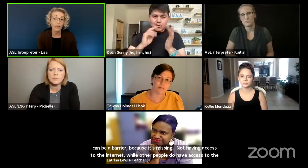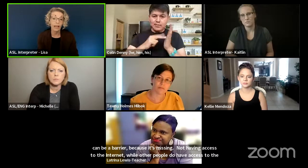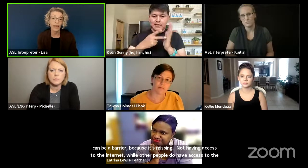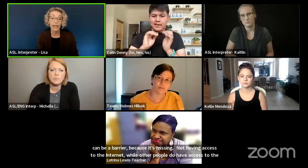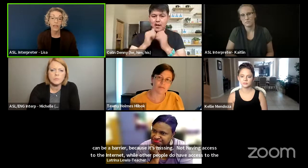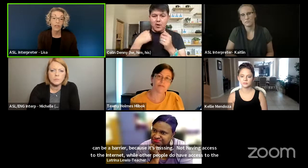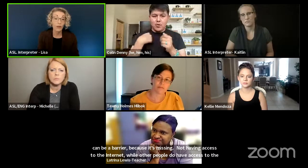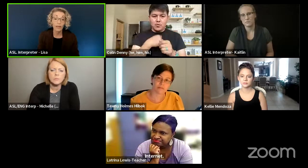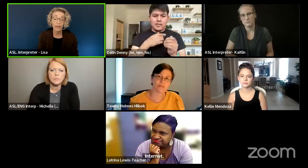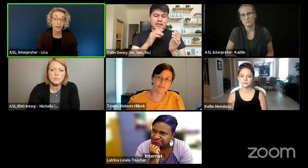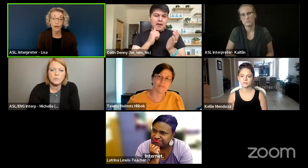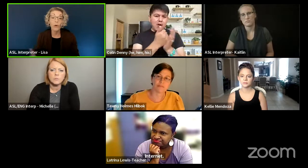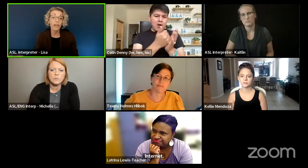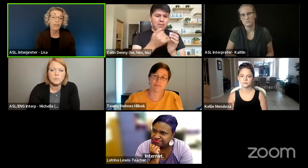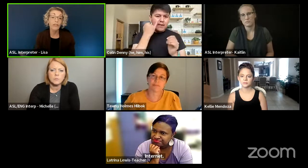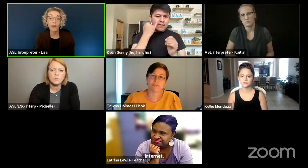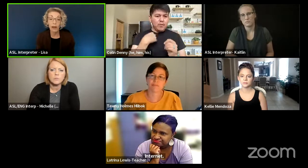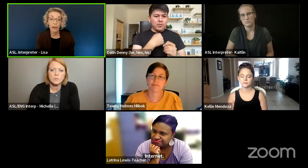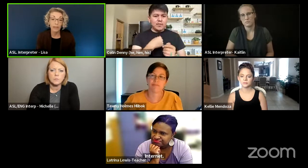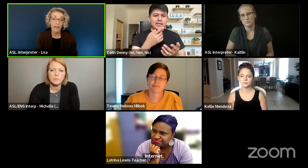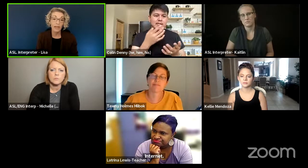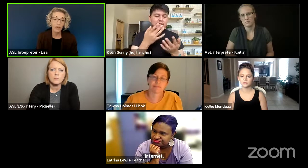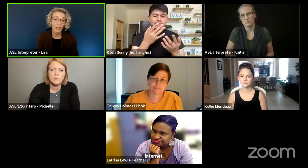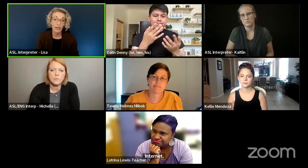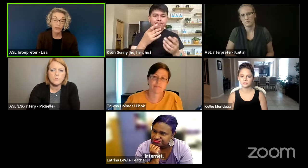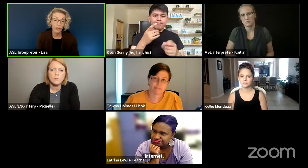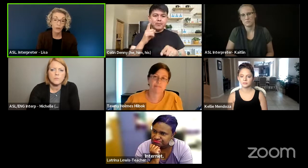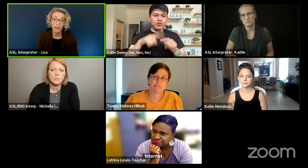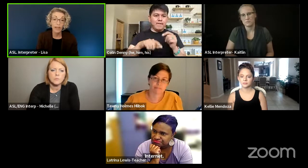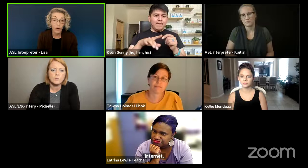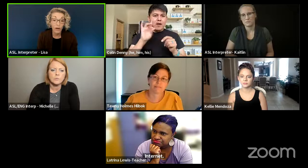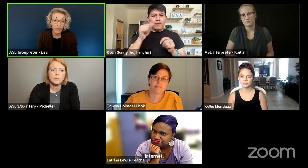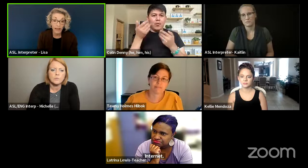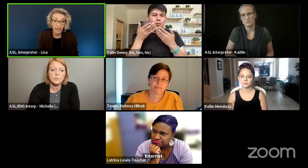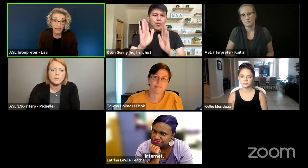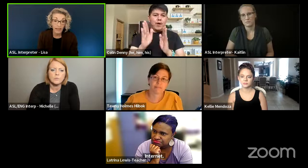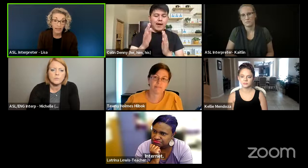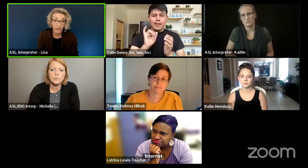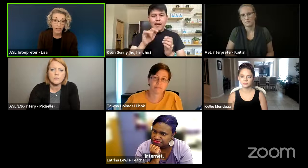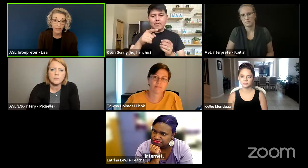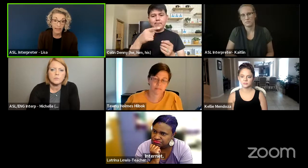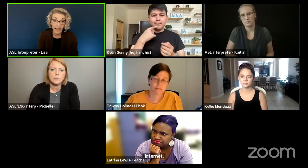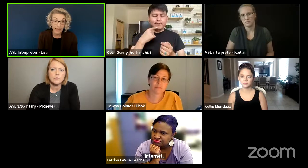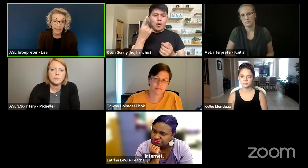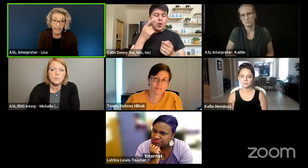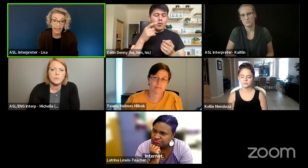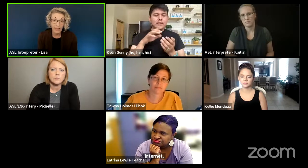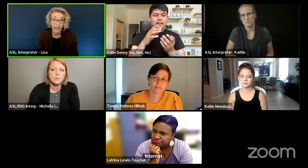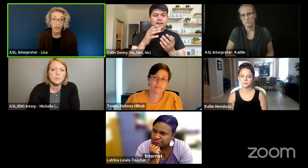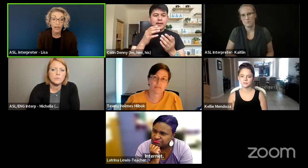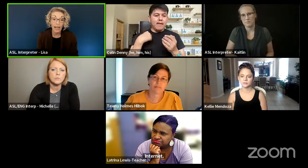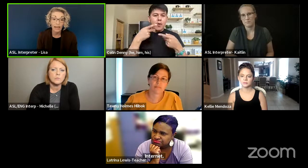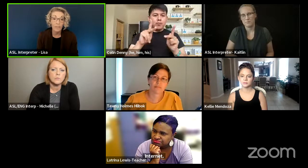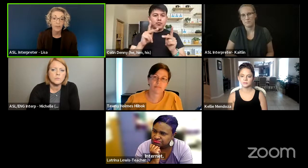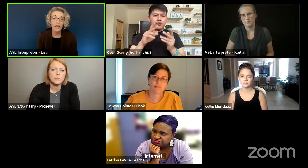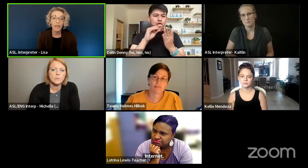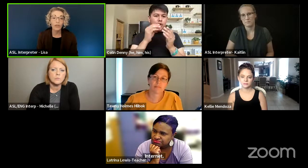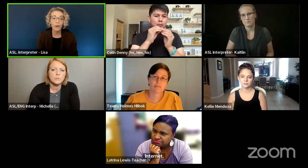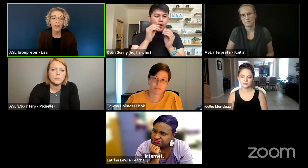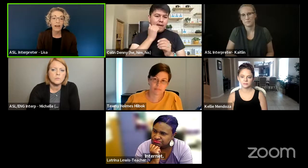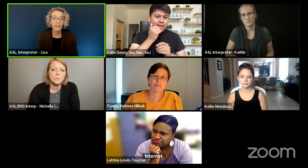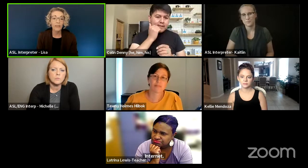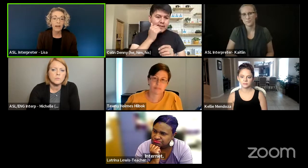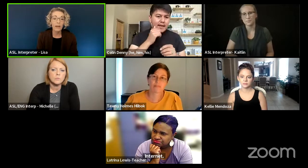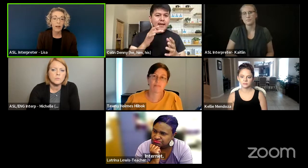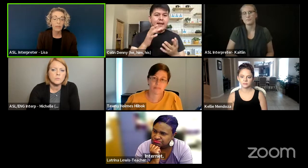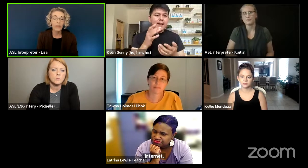videos and say, you have to, watch this video, I'm going to send this video to you, but they don't have access to the internet. They can't get it. They can't look at it. So